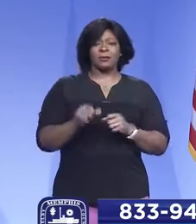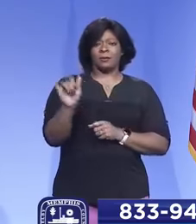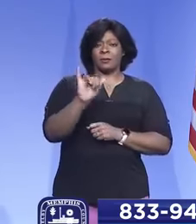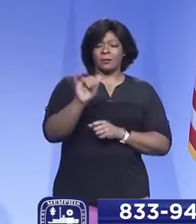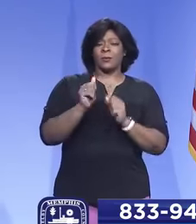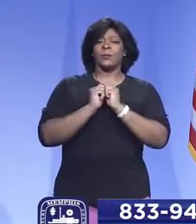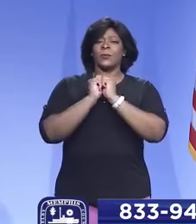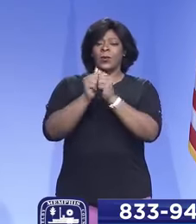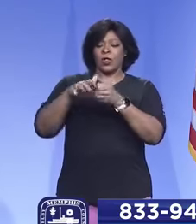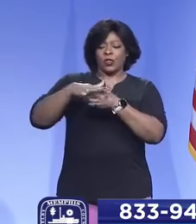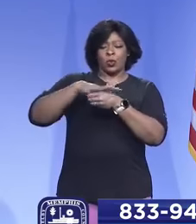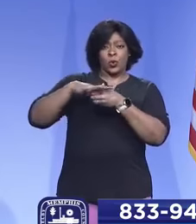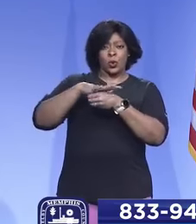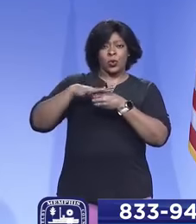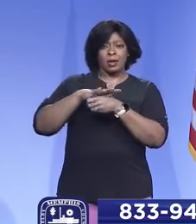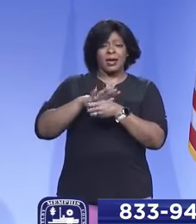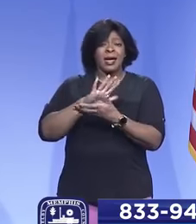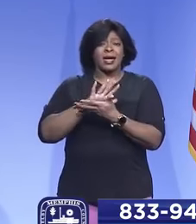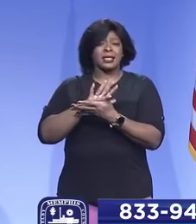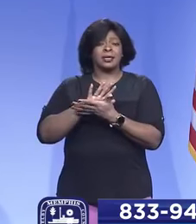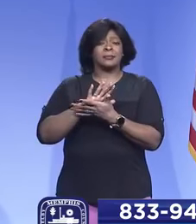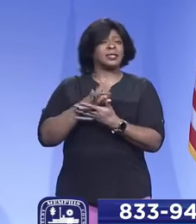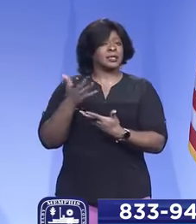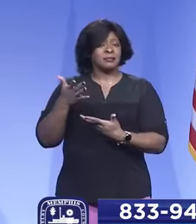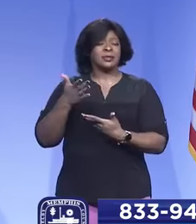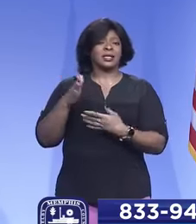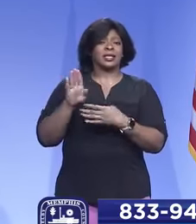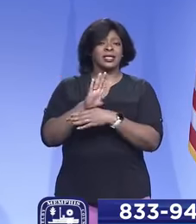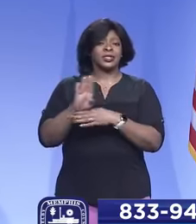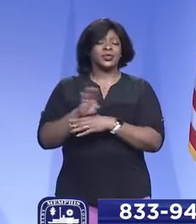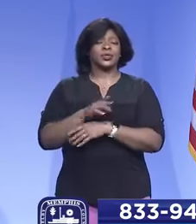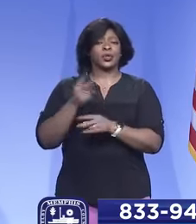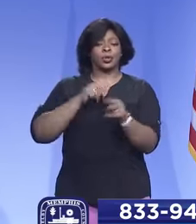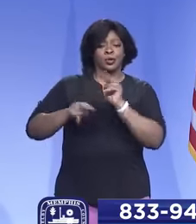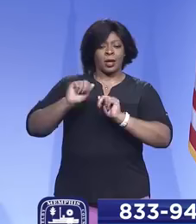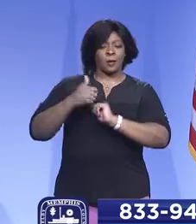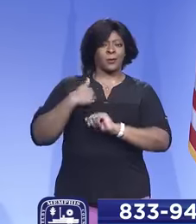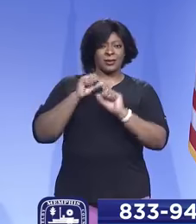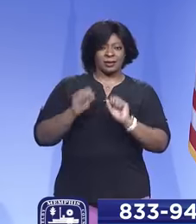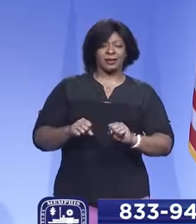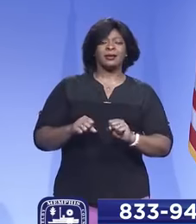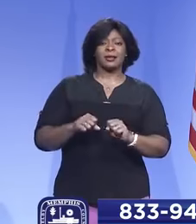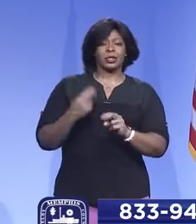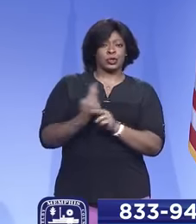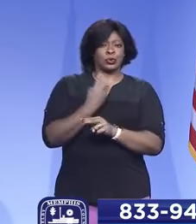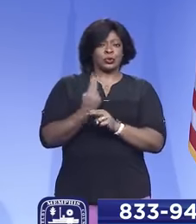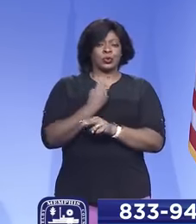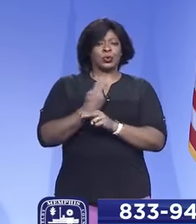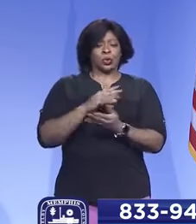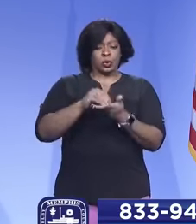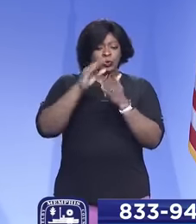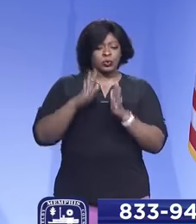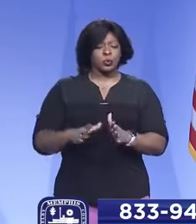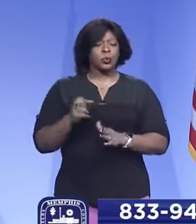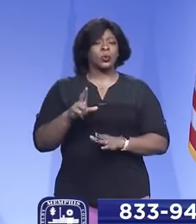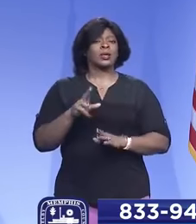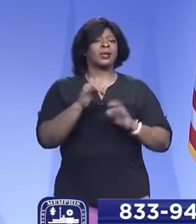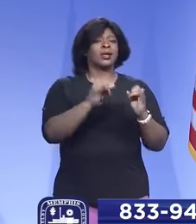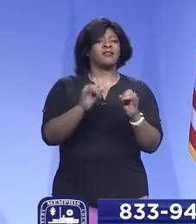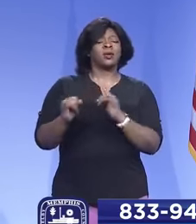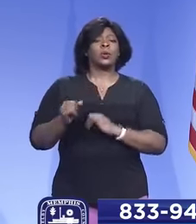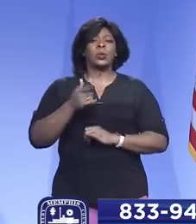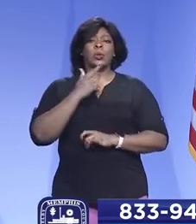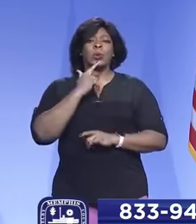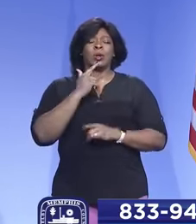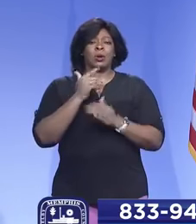as with the local academic institutions to look at how we can utilize students or individuals who are